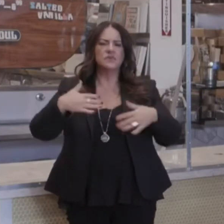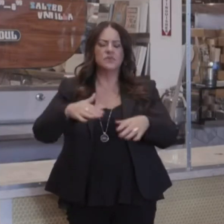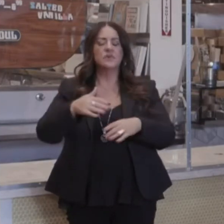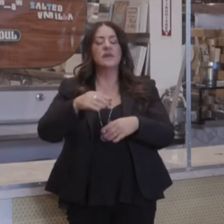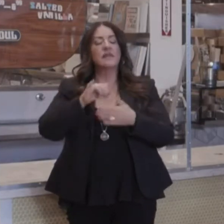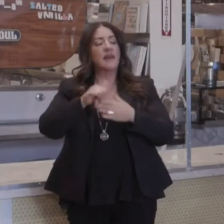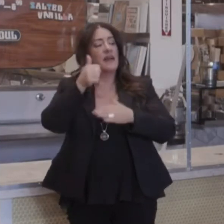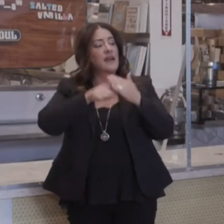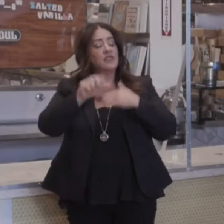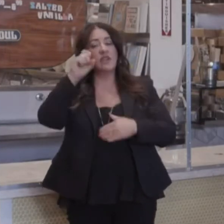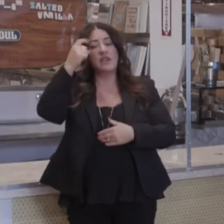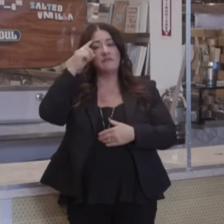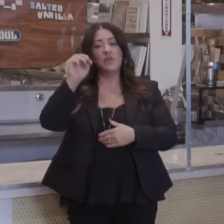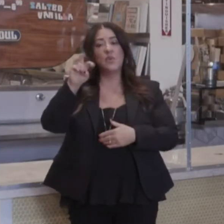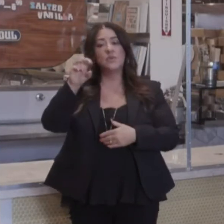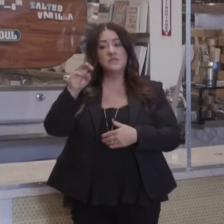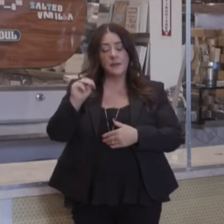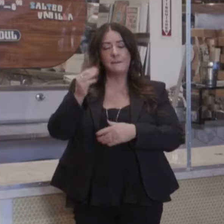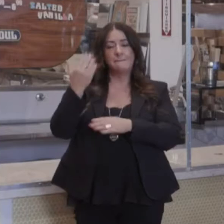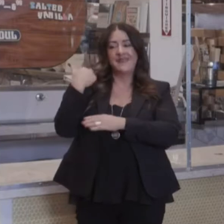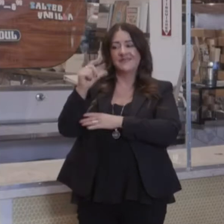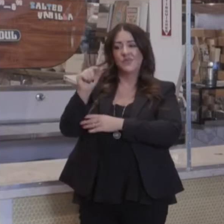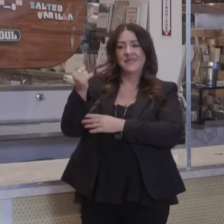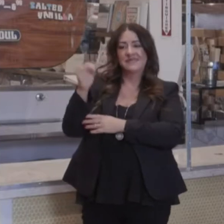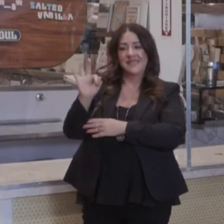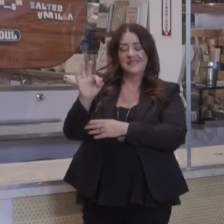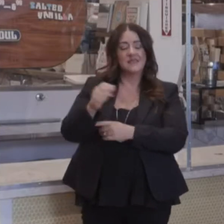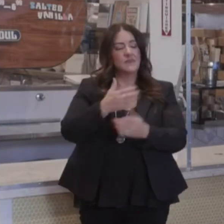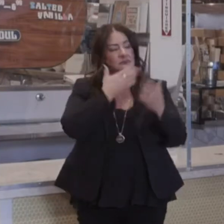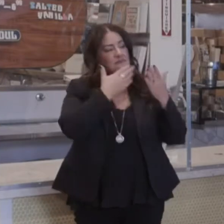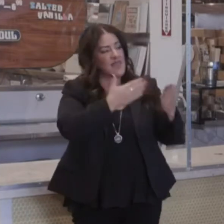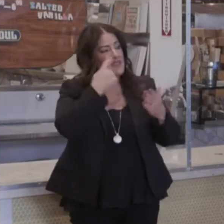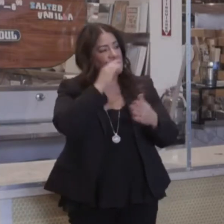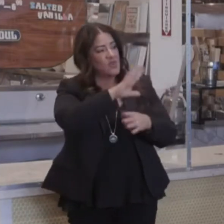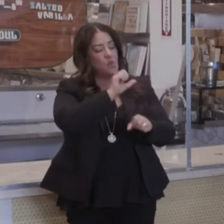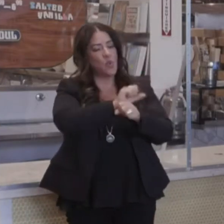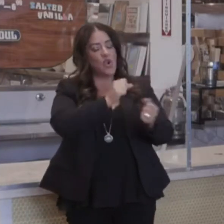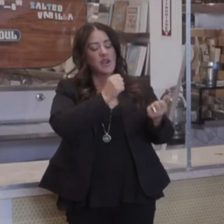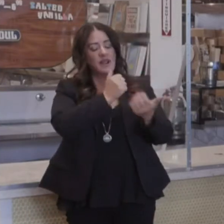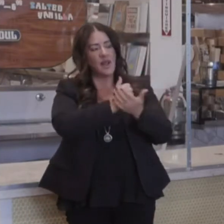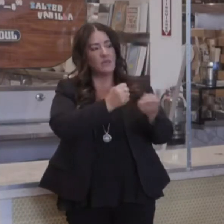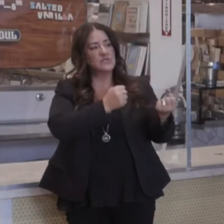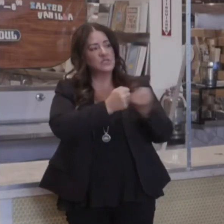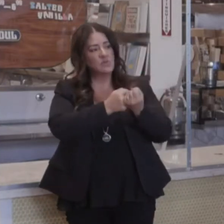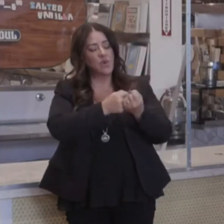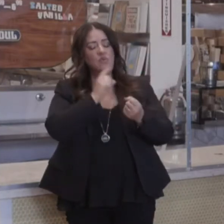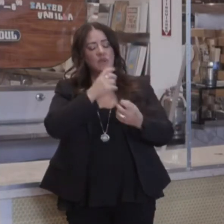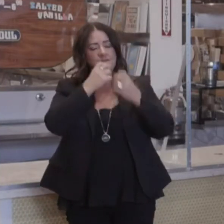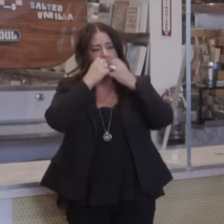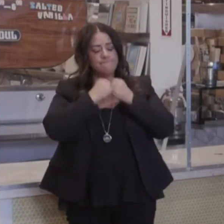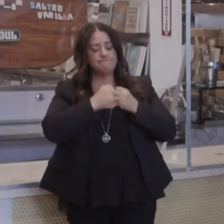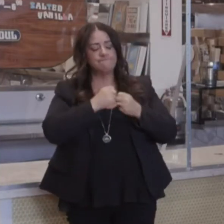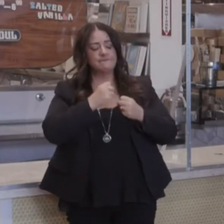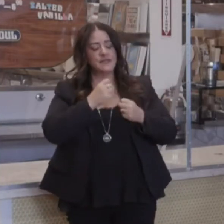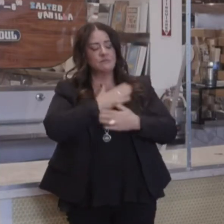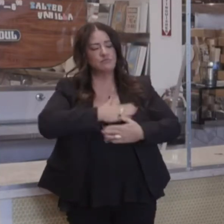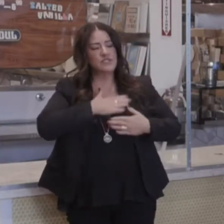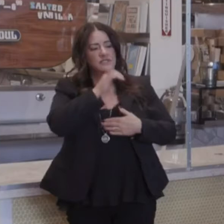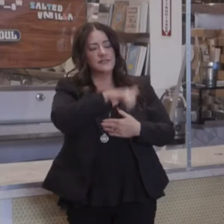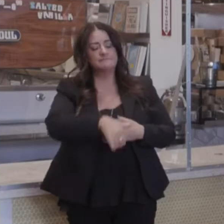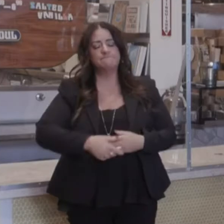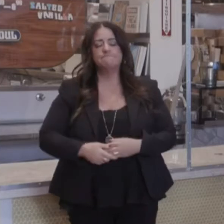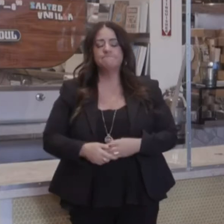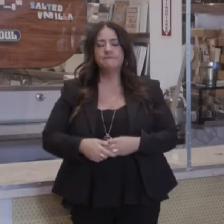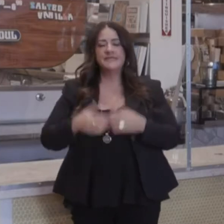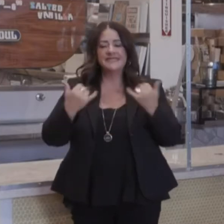Governor Newsom in 2019. Governor, thank you for that. Truly meaningful. Today,